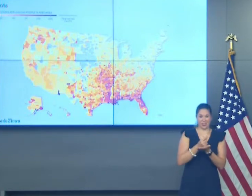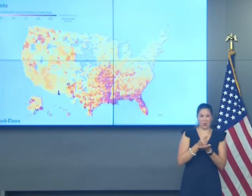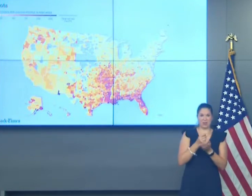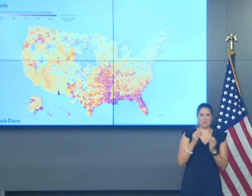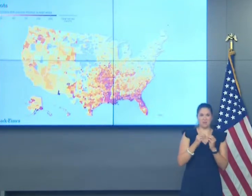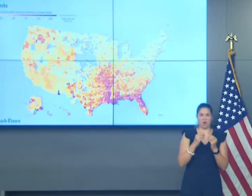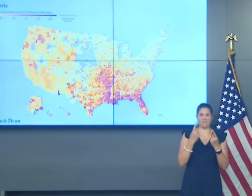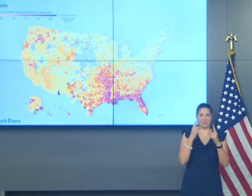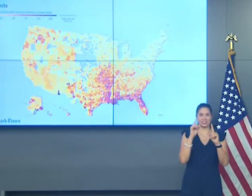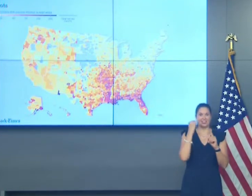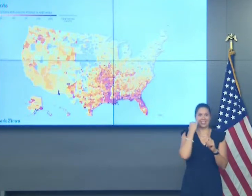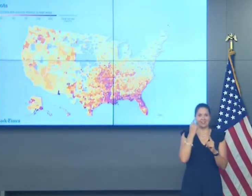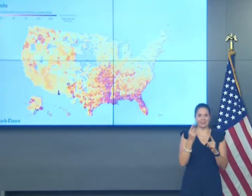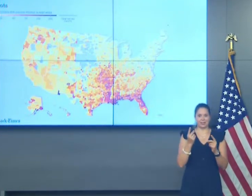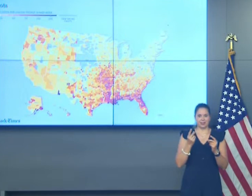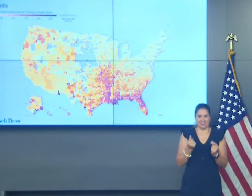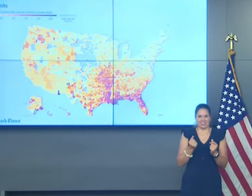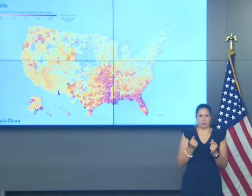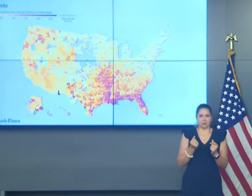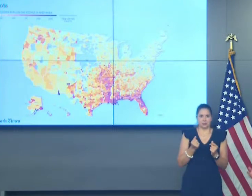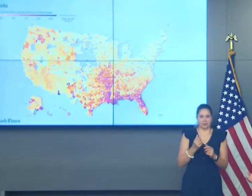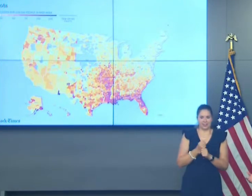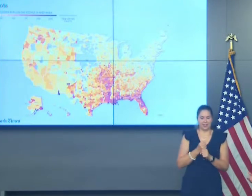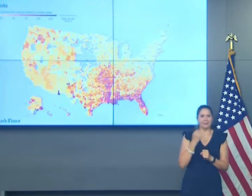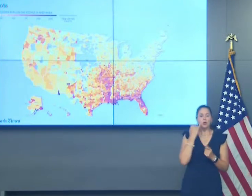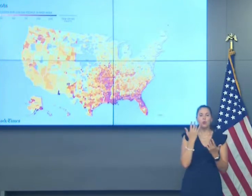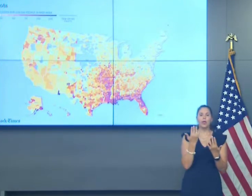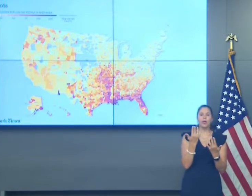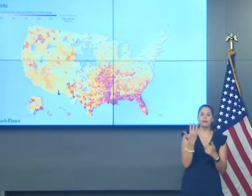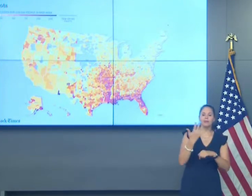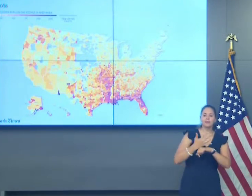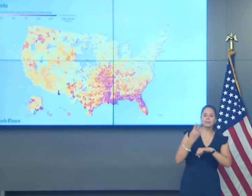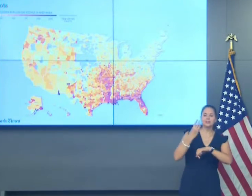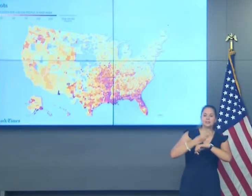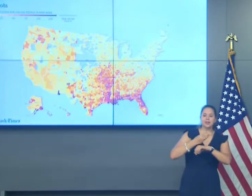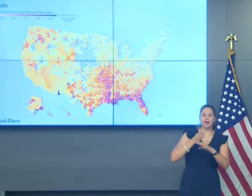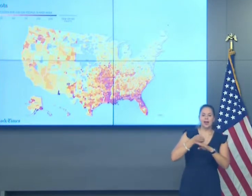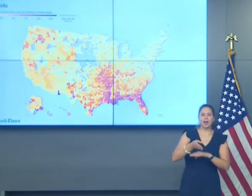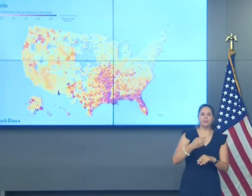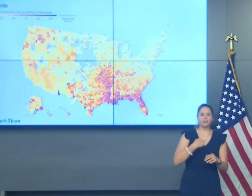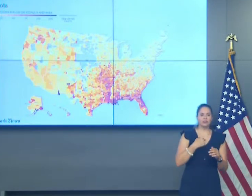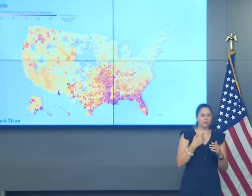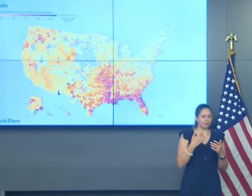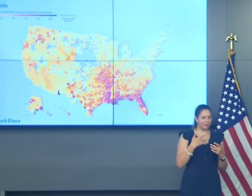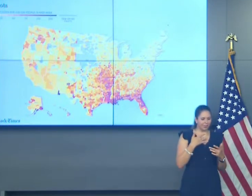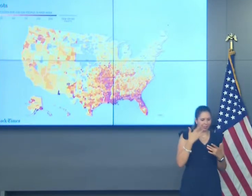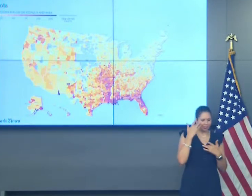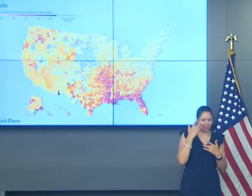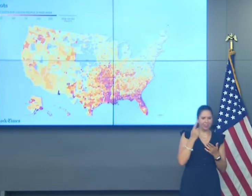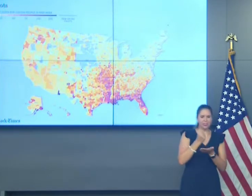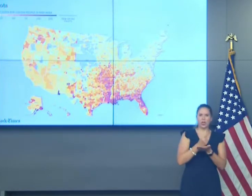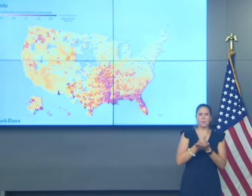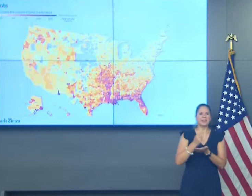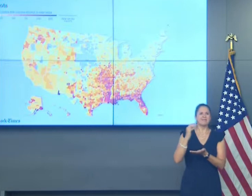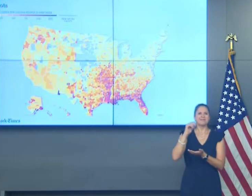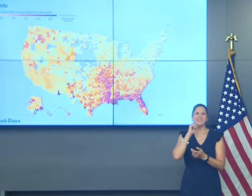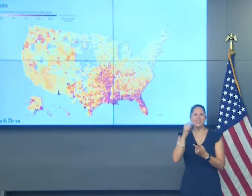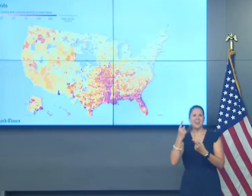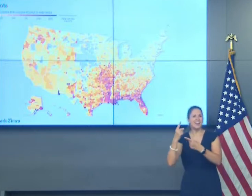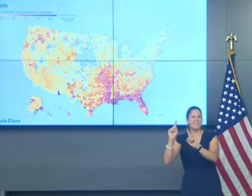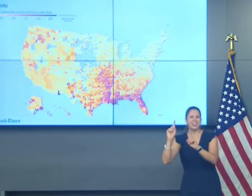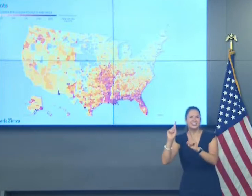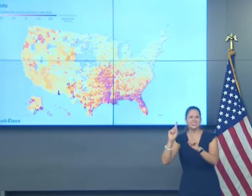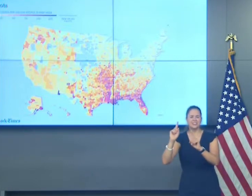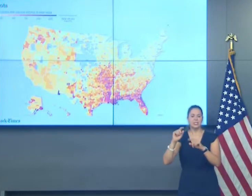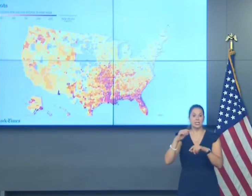effective the earlier that one receives it. So if one were to wait 5 or 6 days after their symptoms began, the therapy would be less effective.